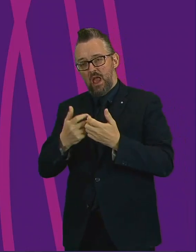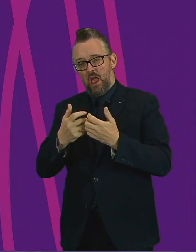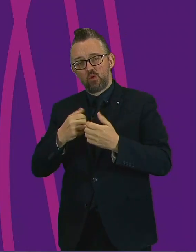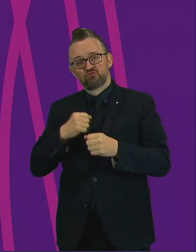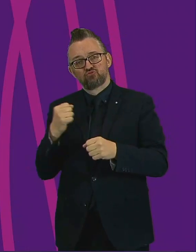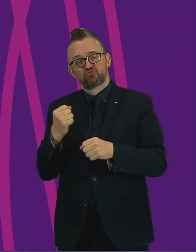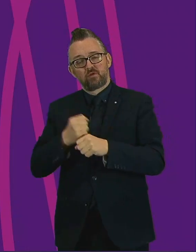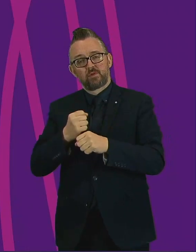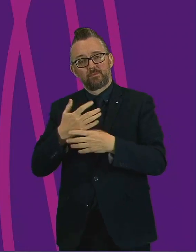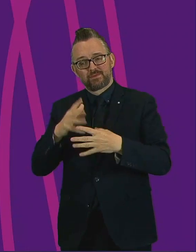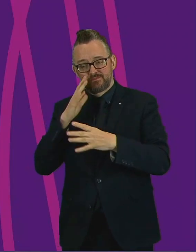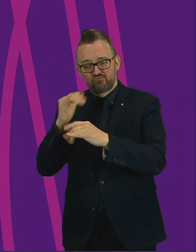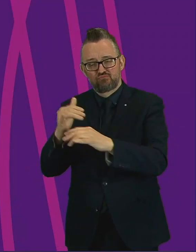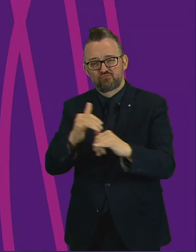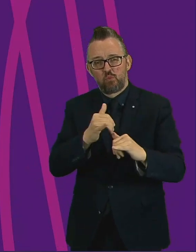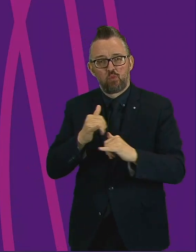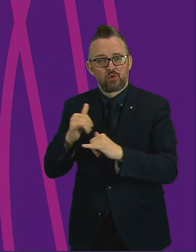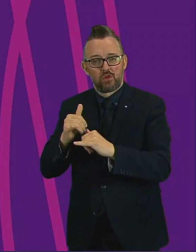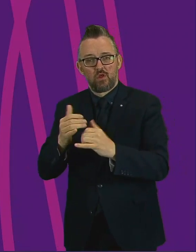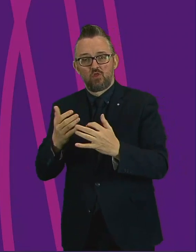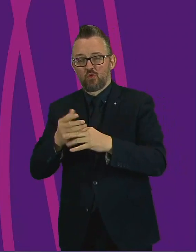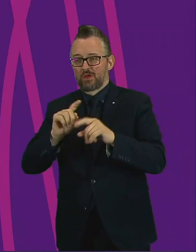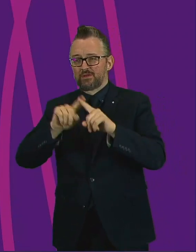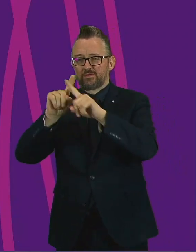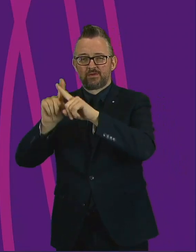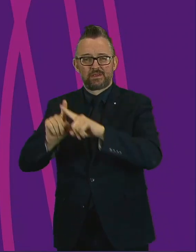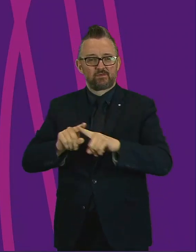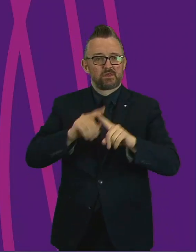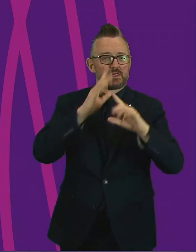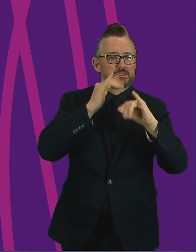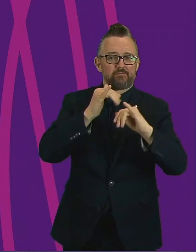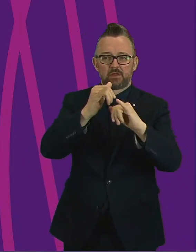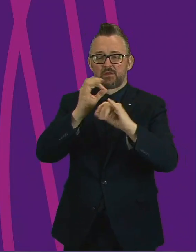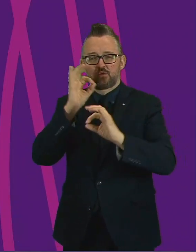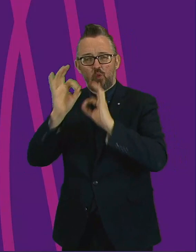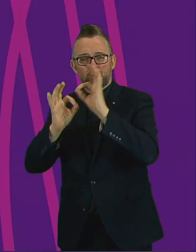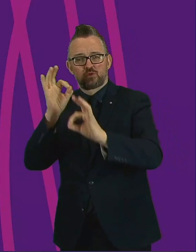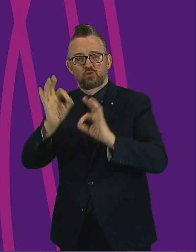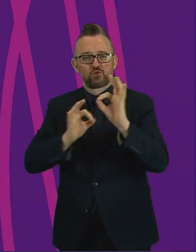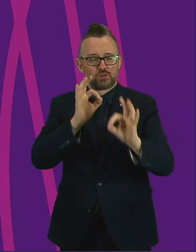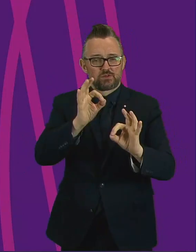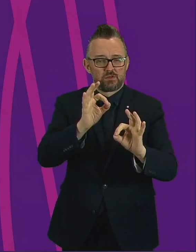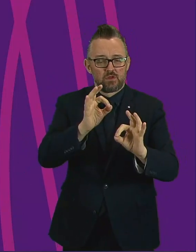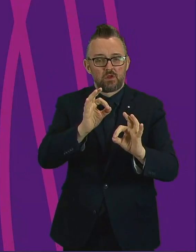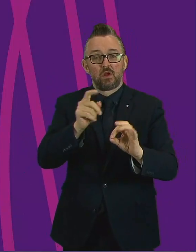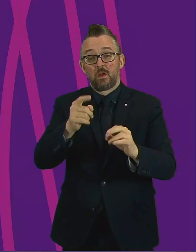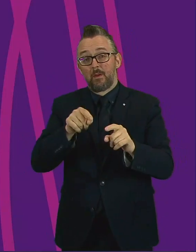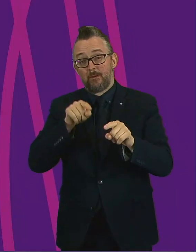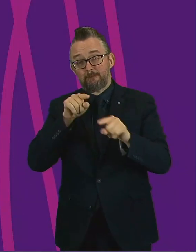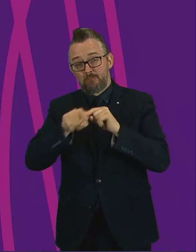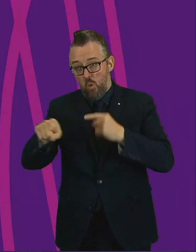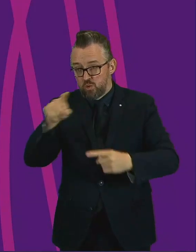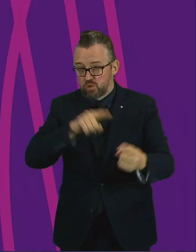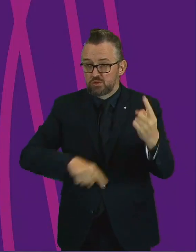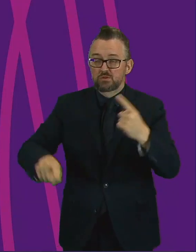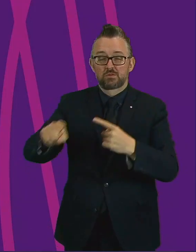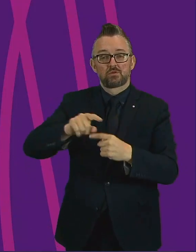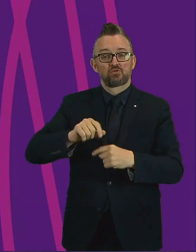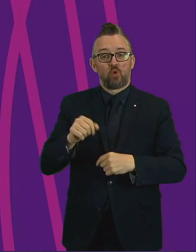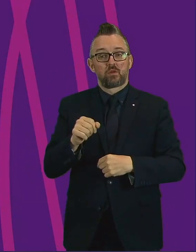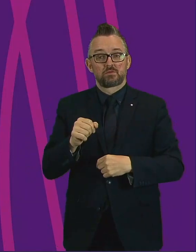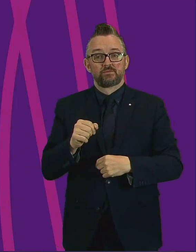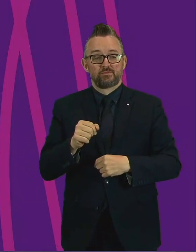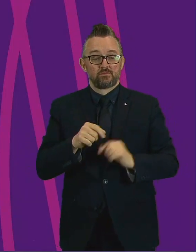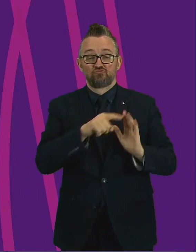Government has been doing through surveys over the course of this pandemic, the vast majority of people in Scotland have been